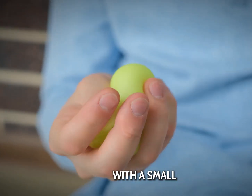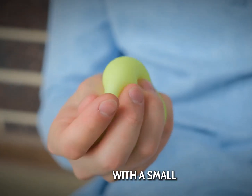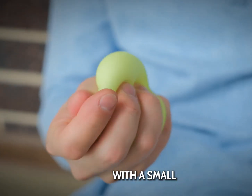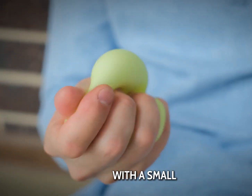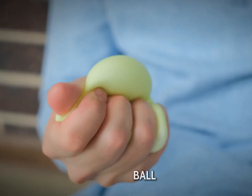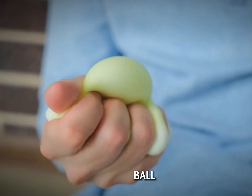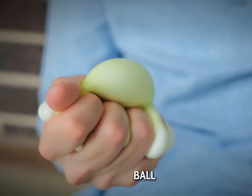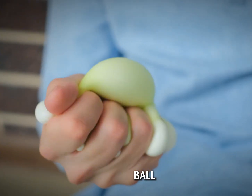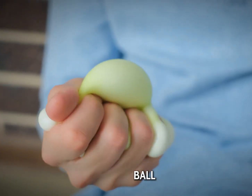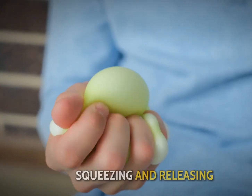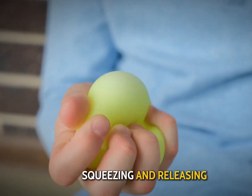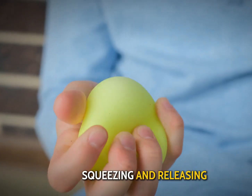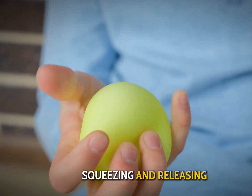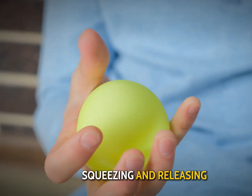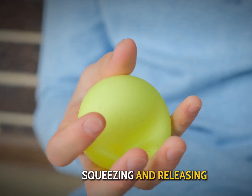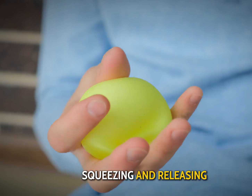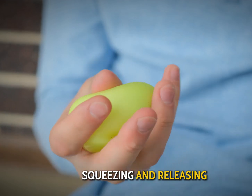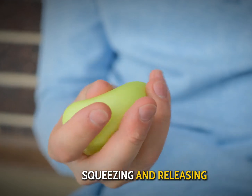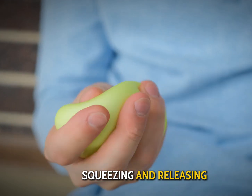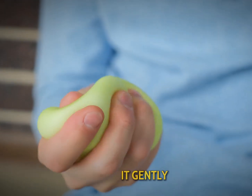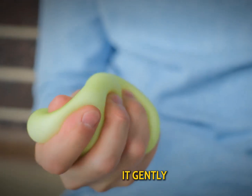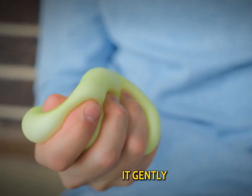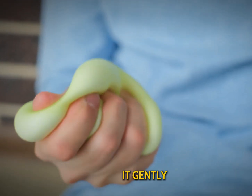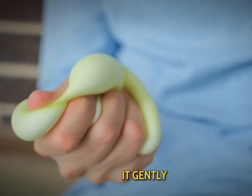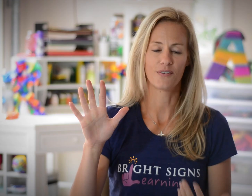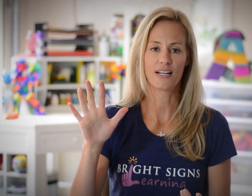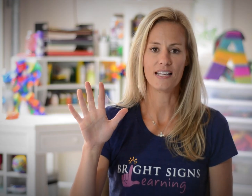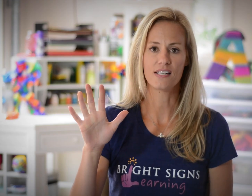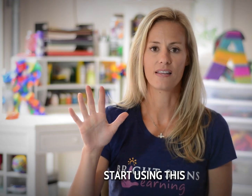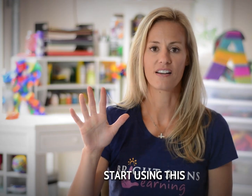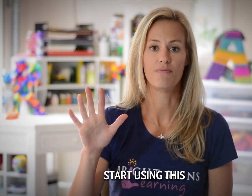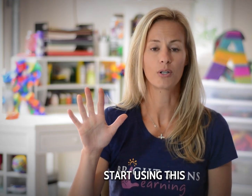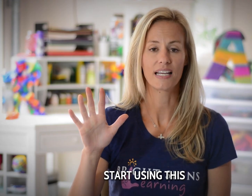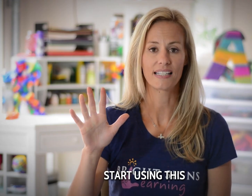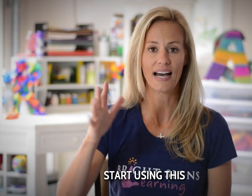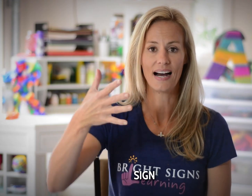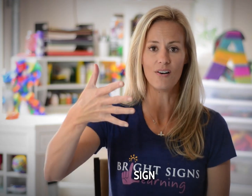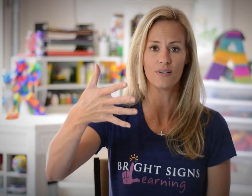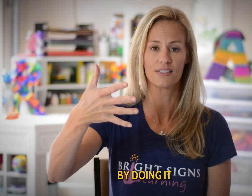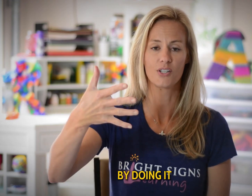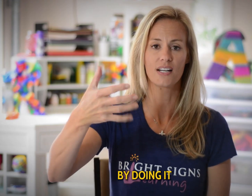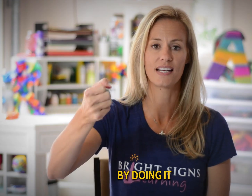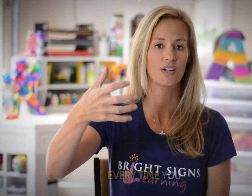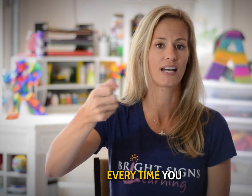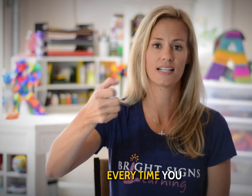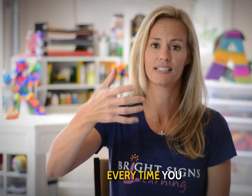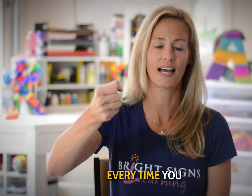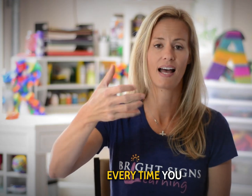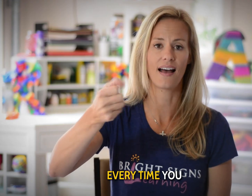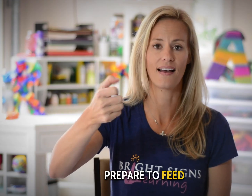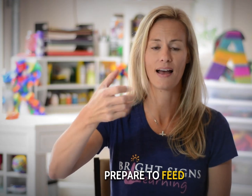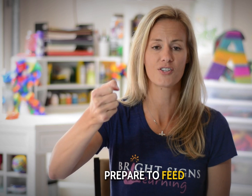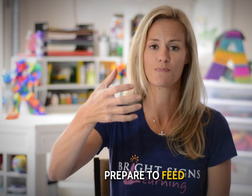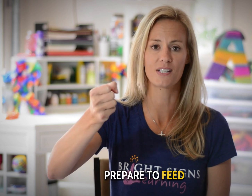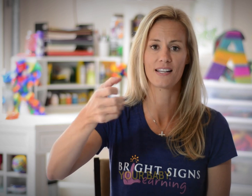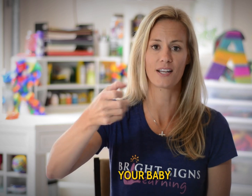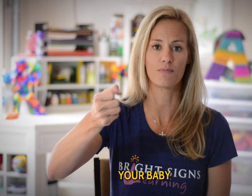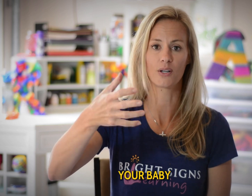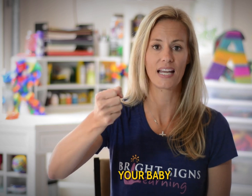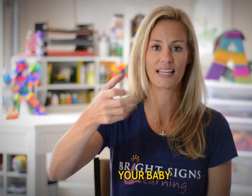small ball, squeezing and releasing it gently. Start using this sign by doing it every time you prepare to feed your baby.